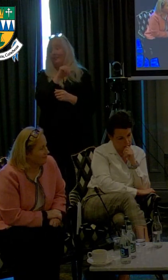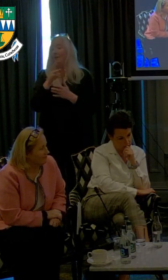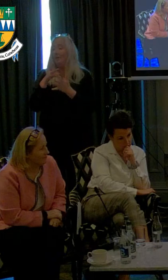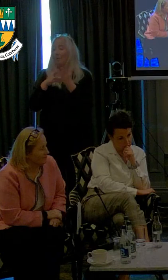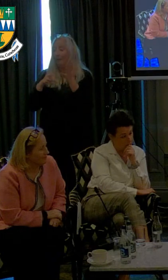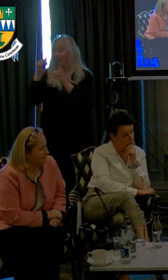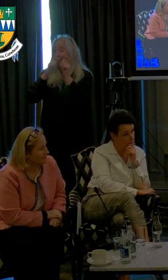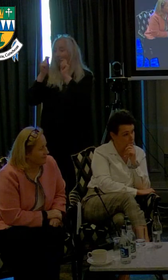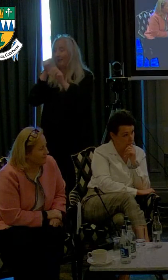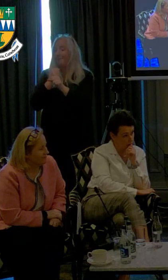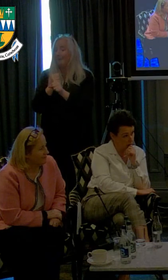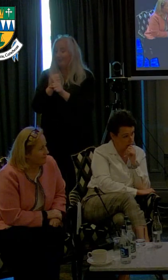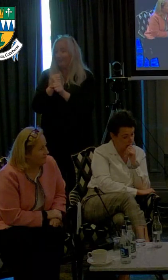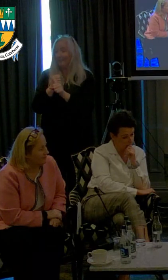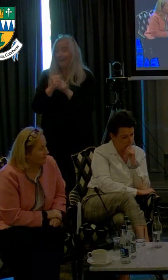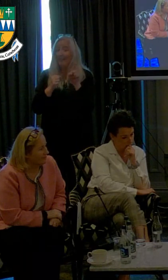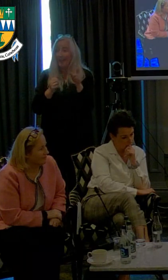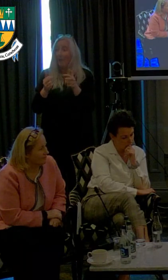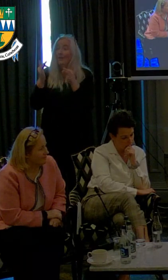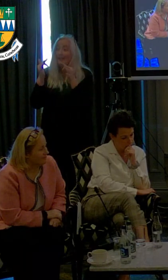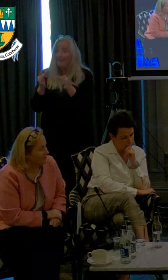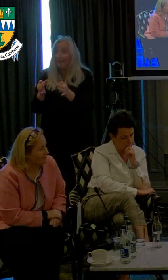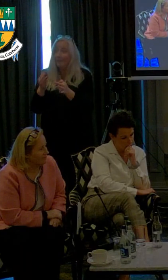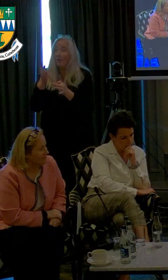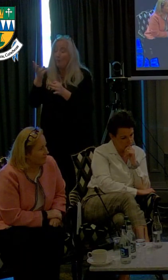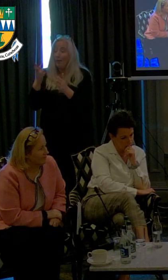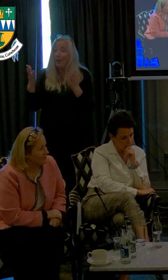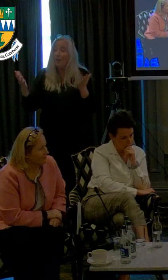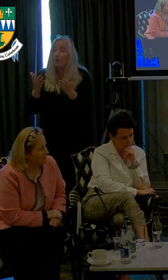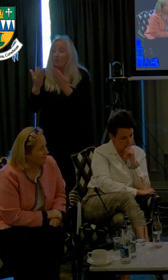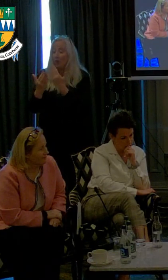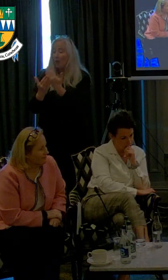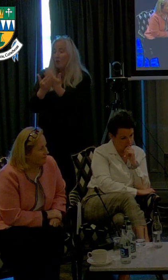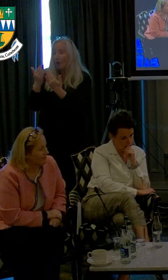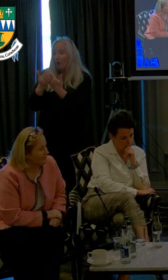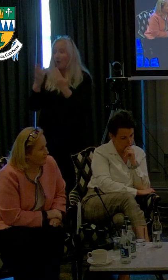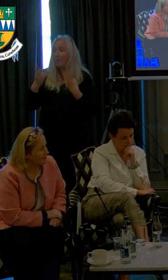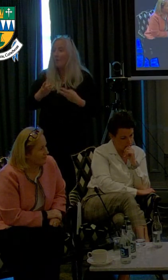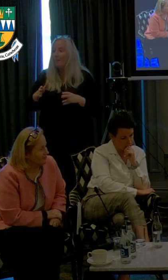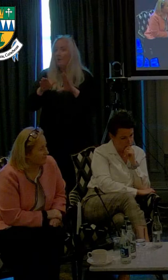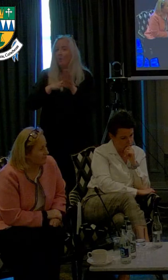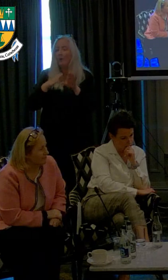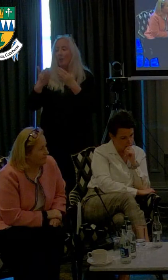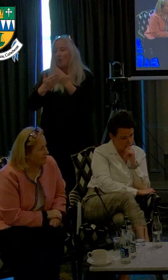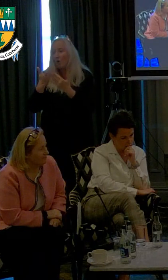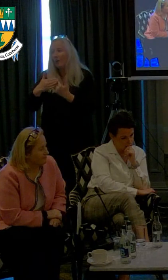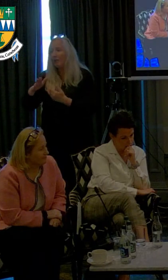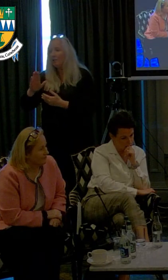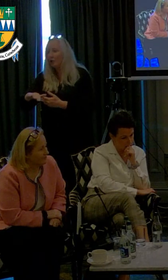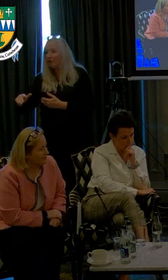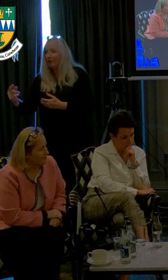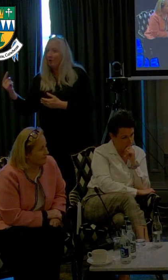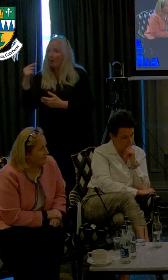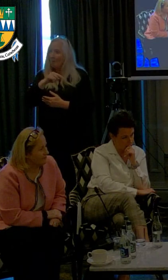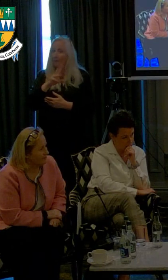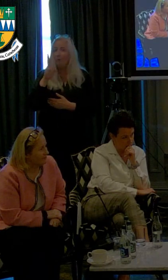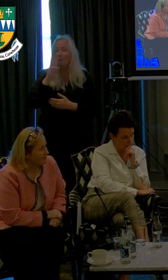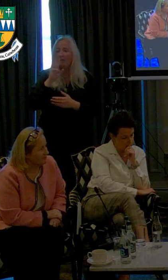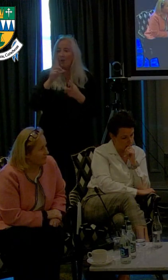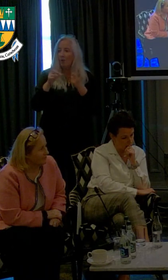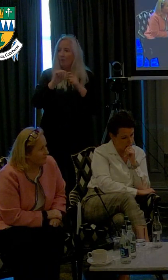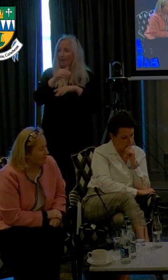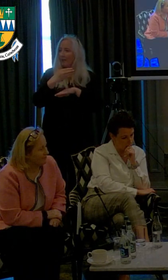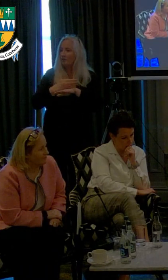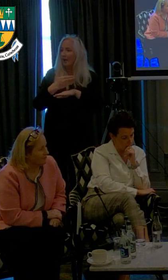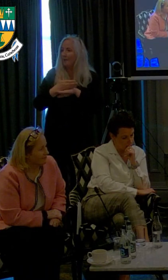and that would certainly encourage a lot of younger women with young children to come into the job and to give time